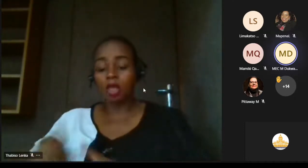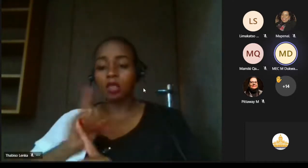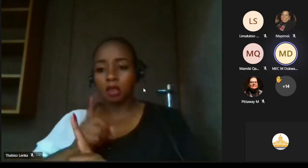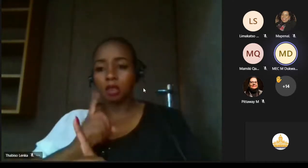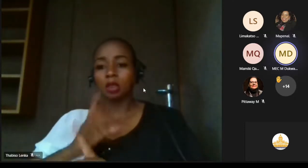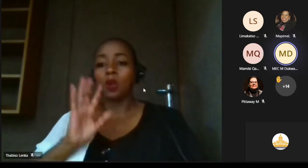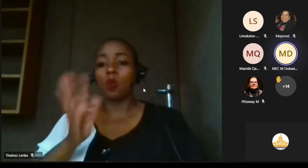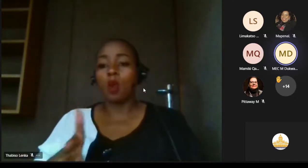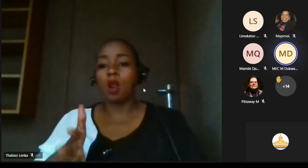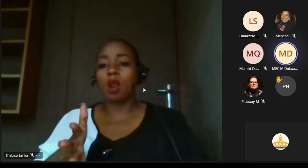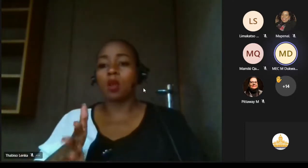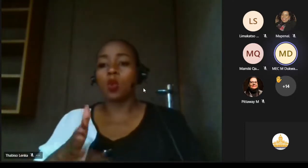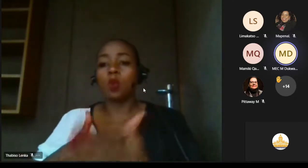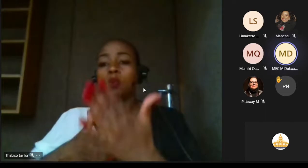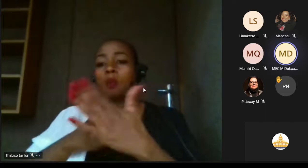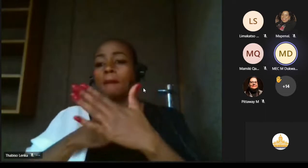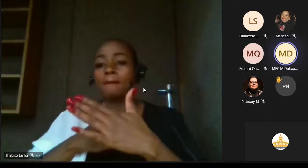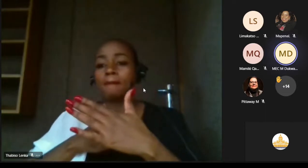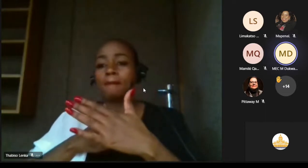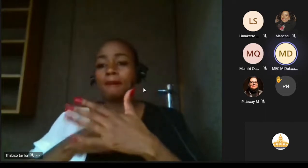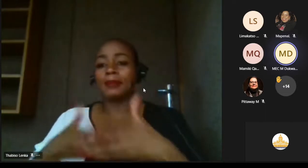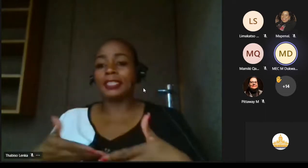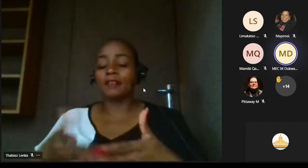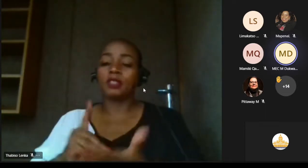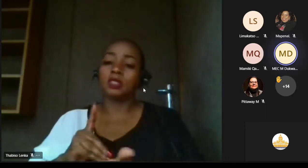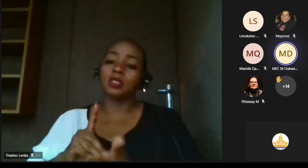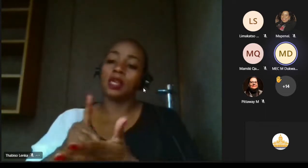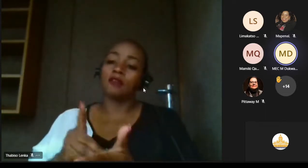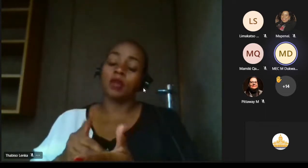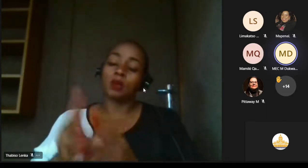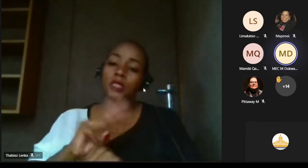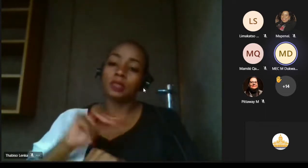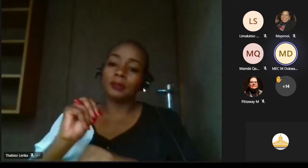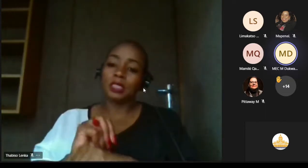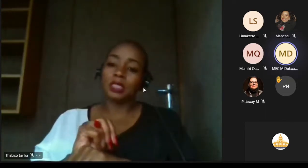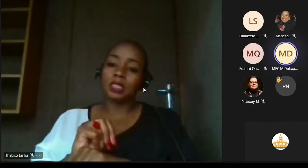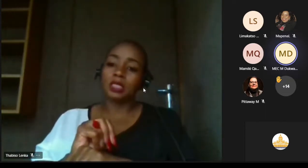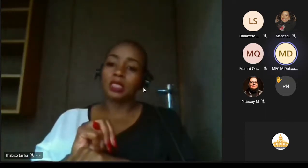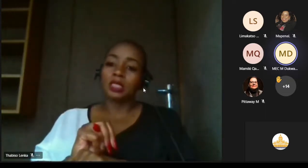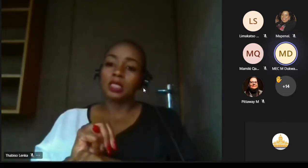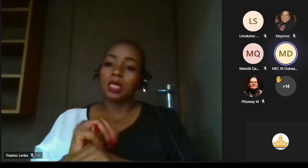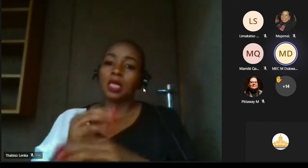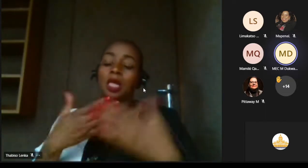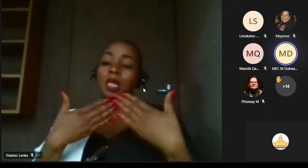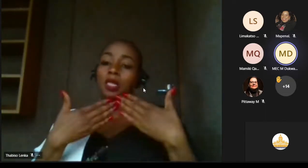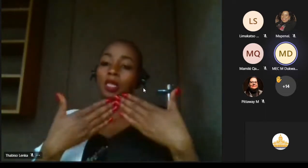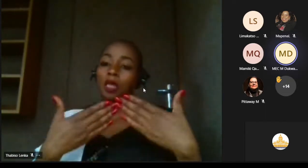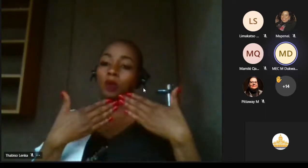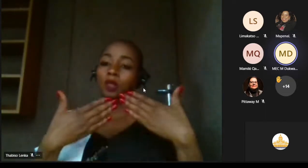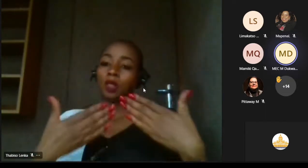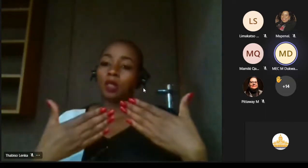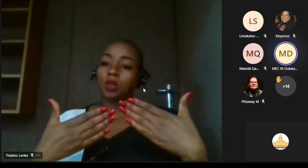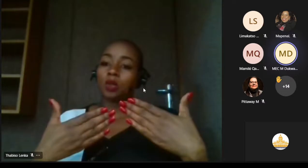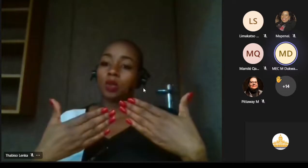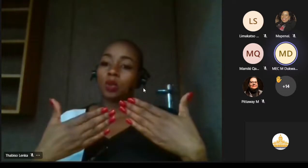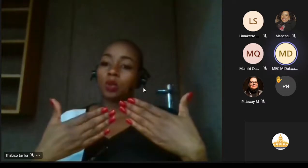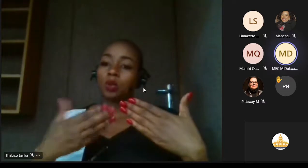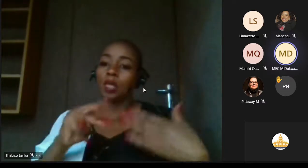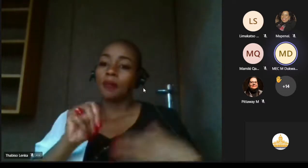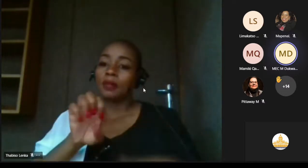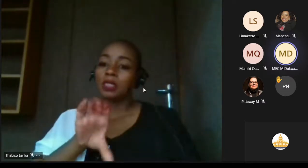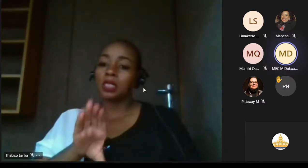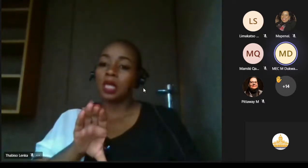stunt service delivery capabilities of municipalities in our province. It is not business as usual this time around.